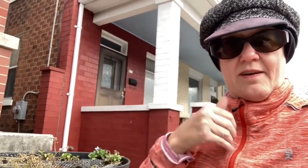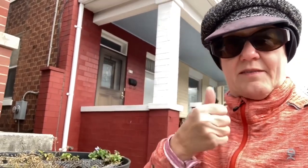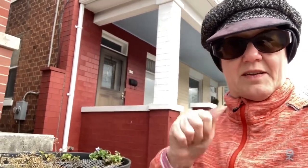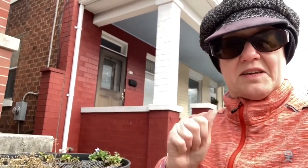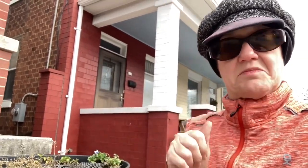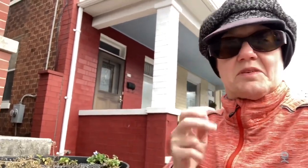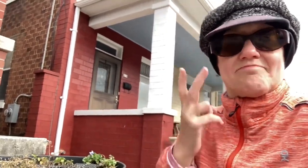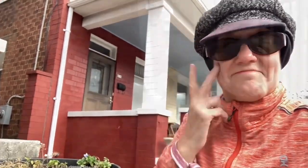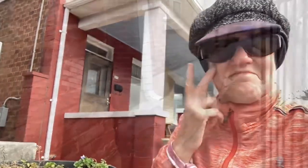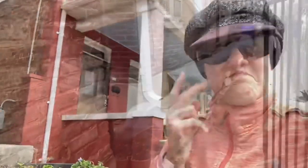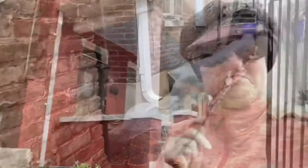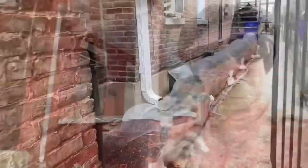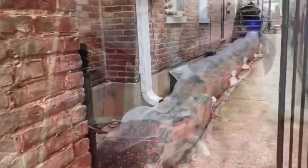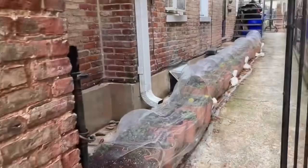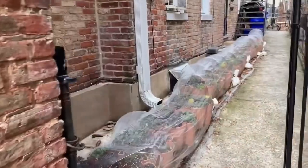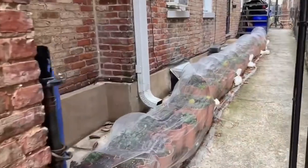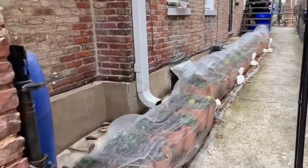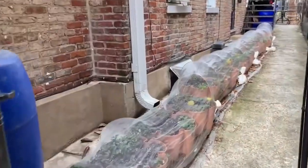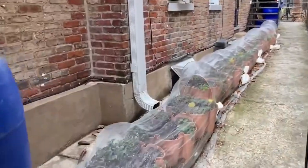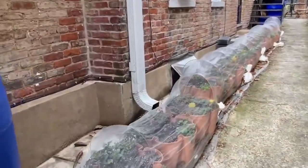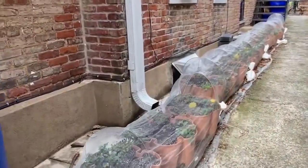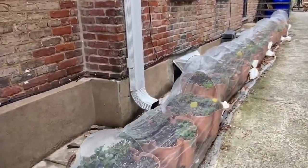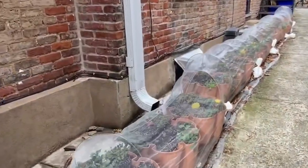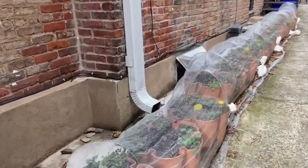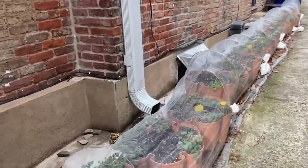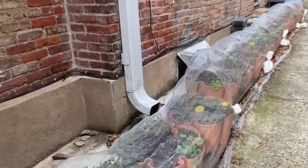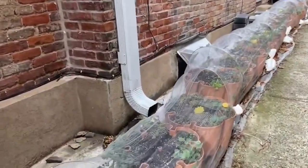they're going to come up themselves. And if they don't, that's okay.